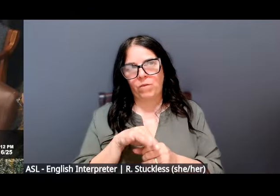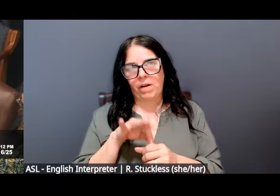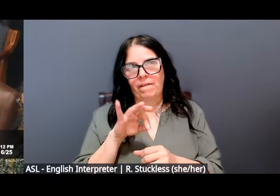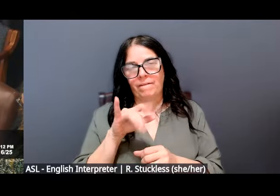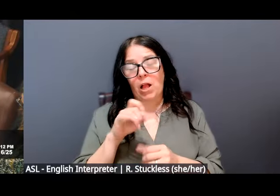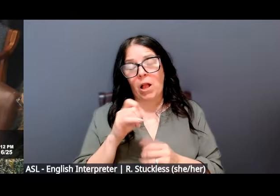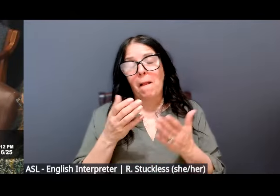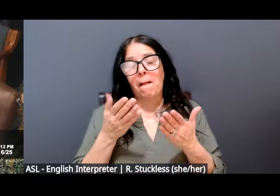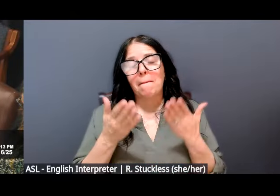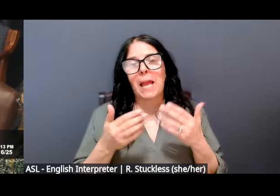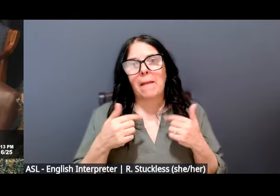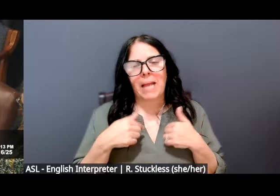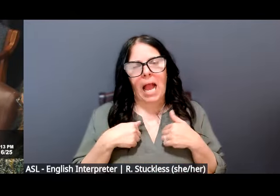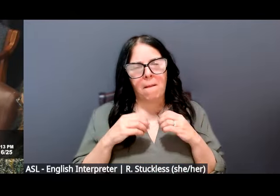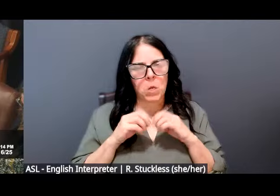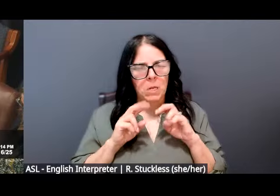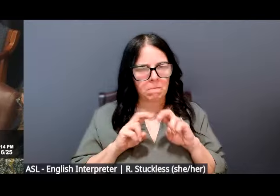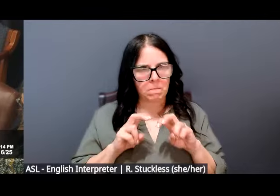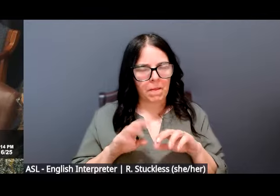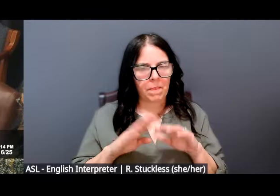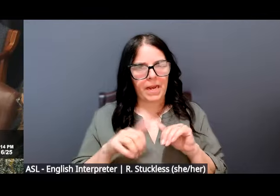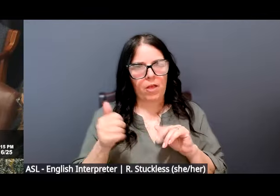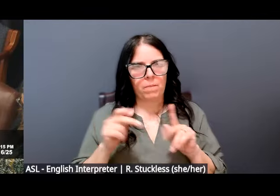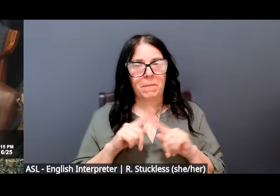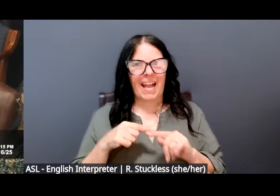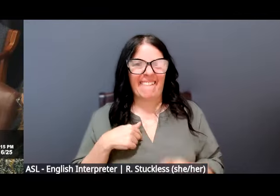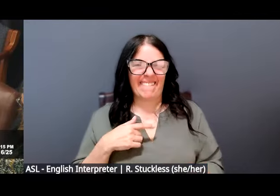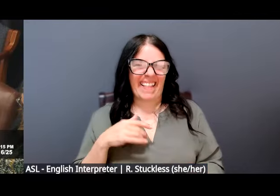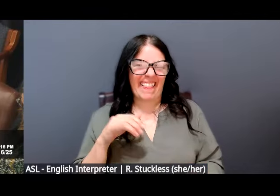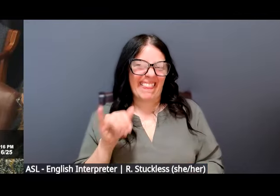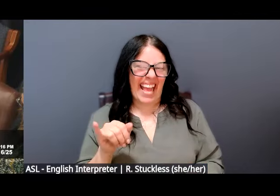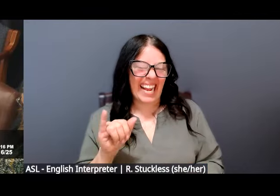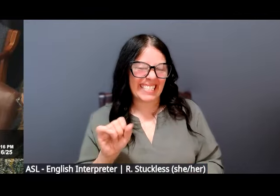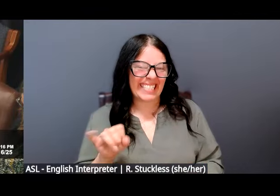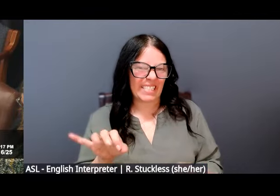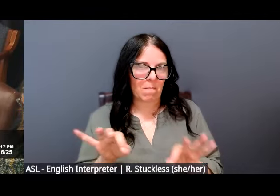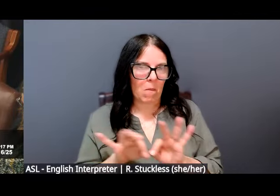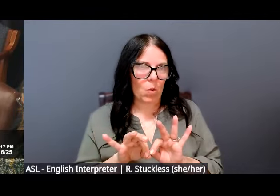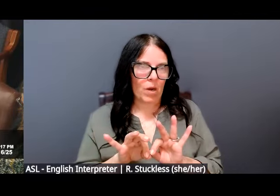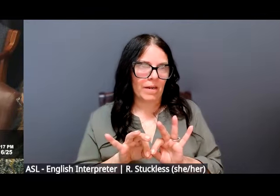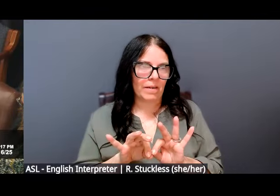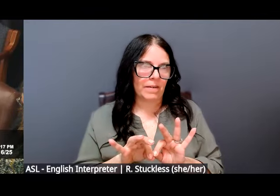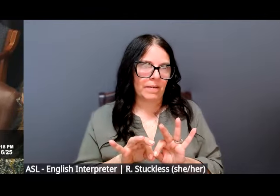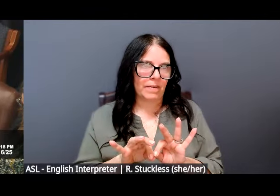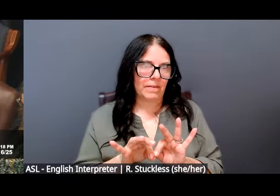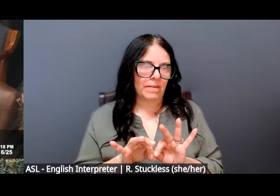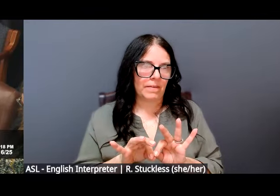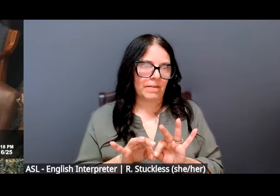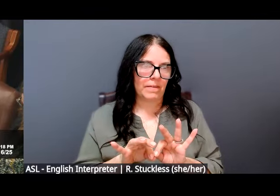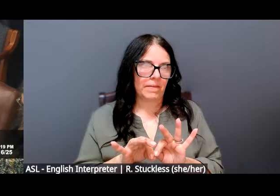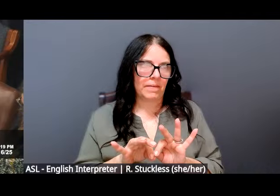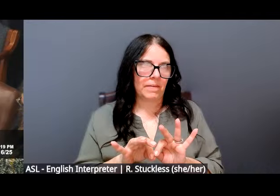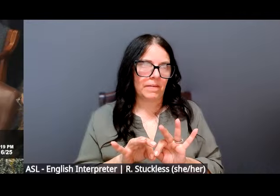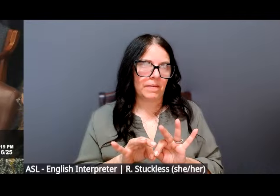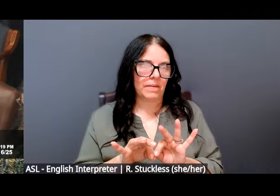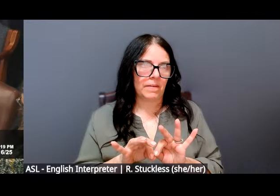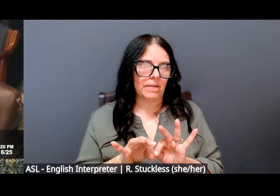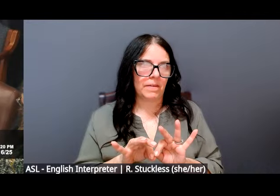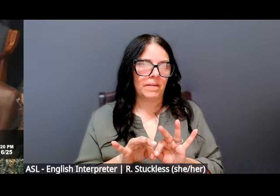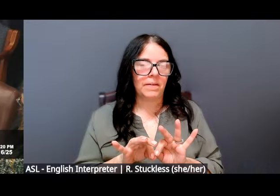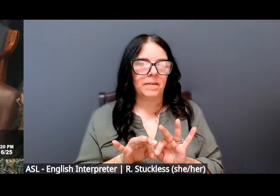than others are, but it's a way. And I think there was also some